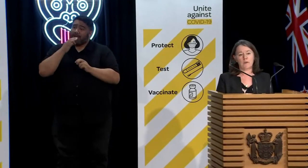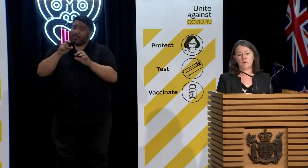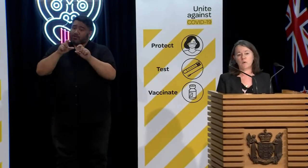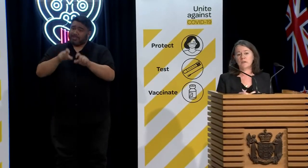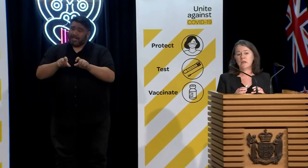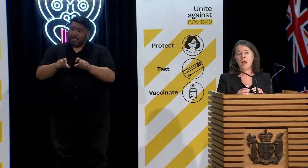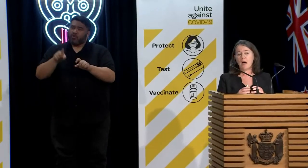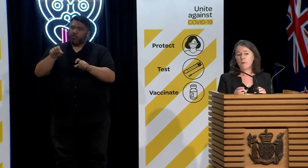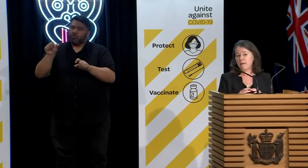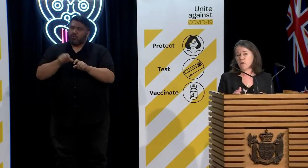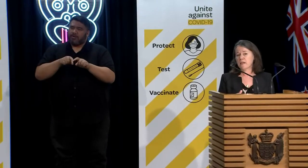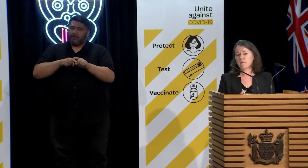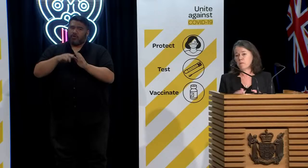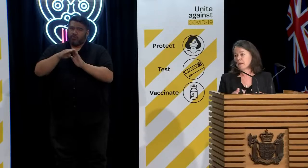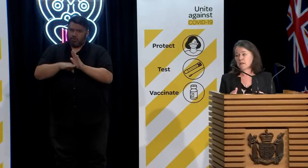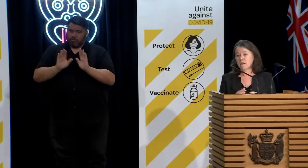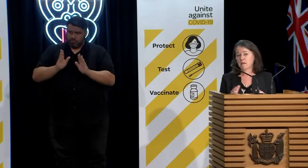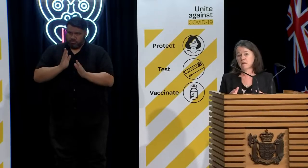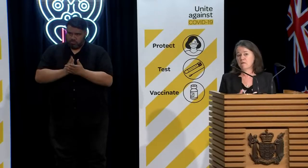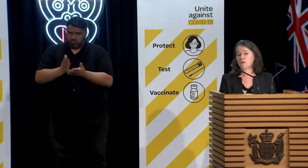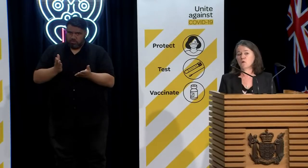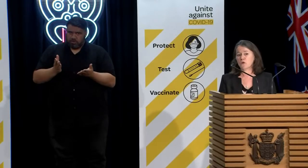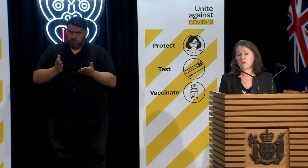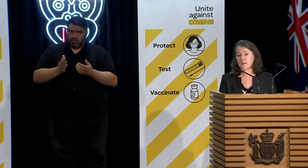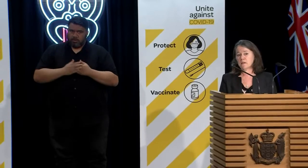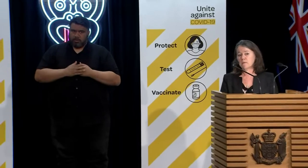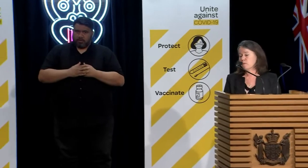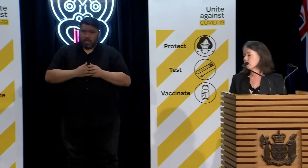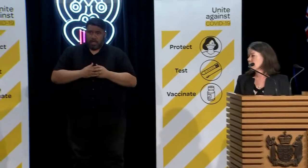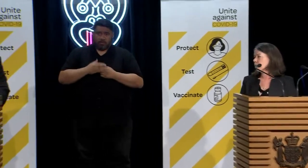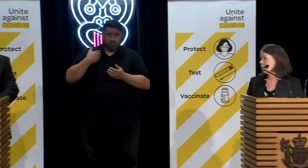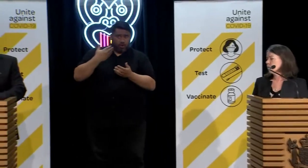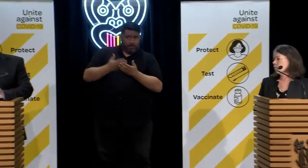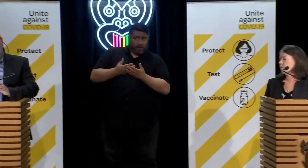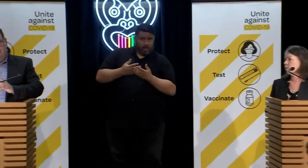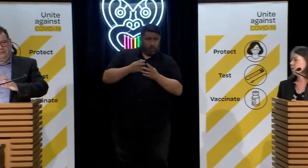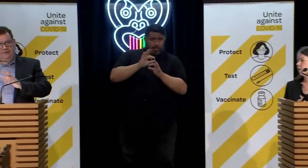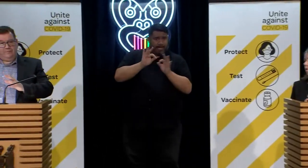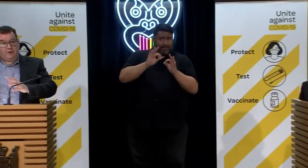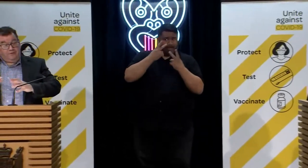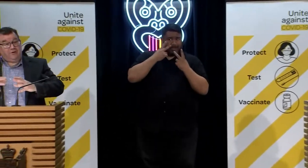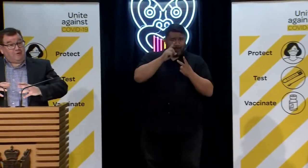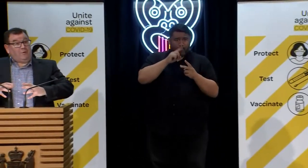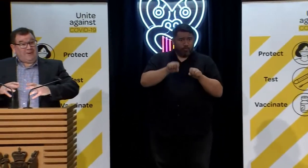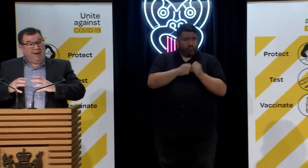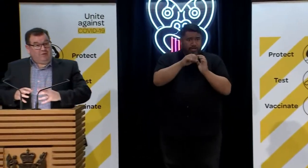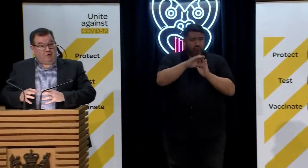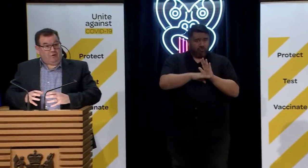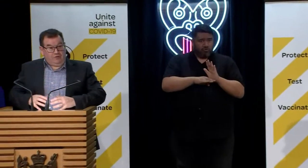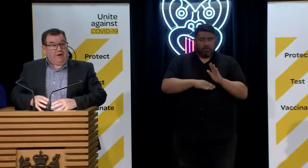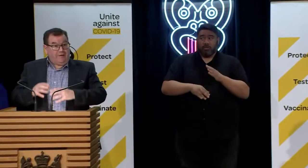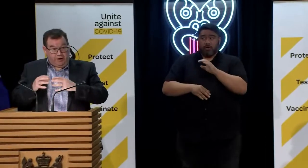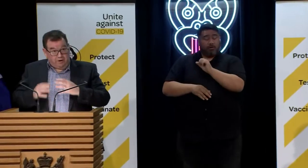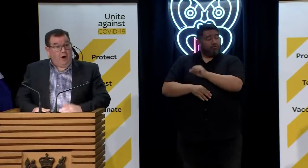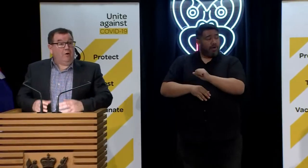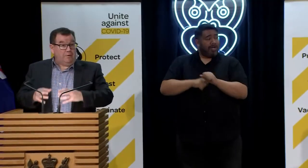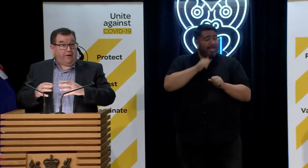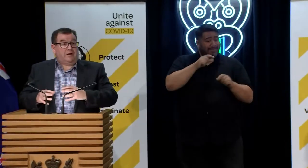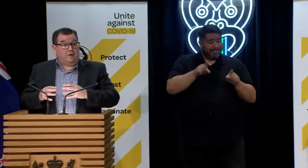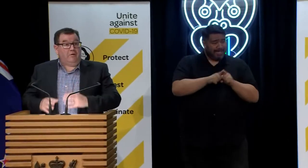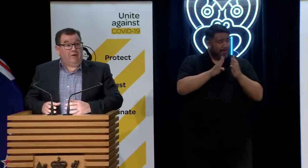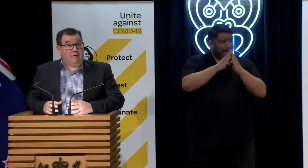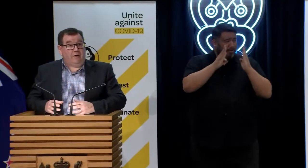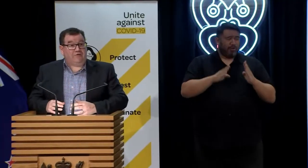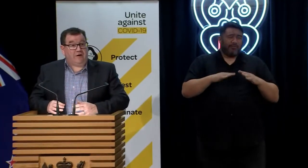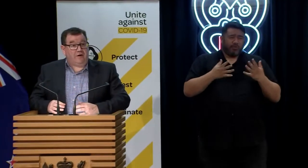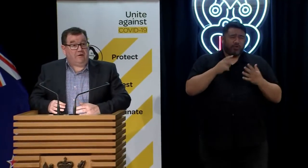actually following the rules, and we haven't got any information that they're not doing that. And I think that's the point, is obviously if someone's a household contact, they're going to know, and they're